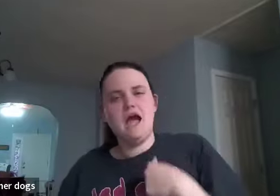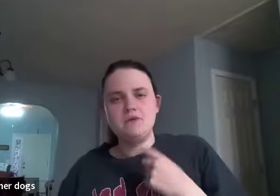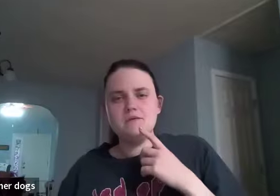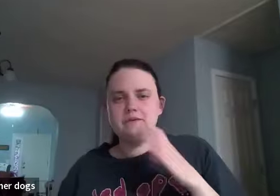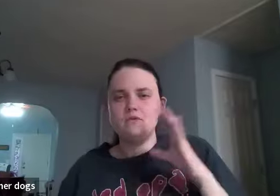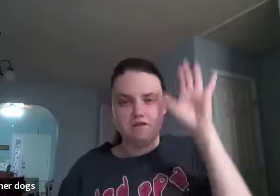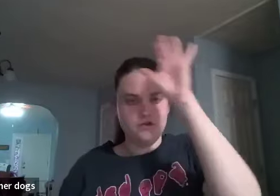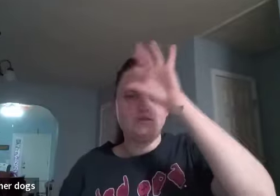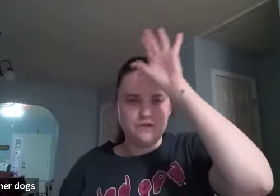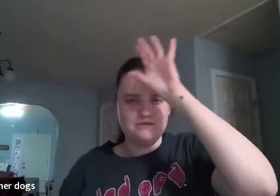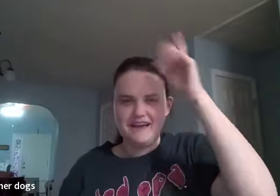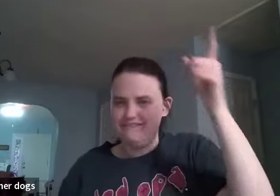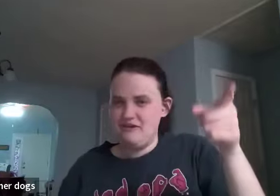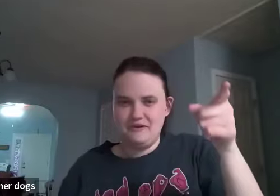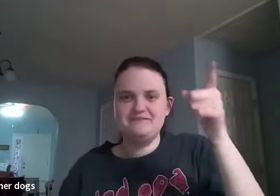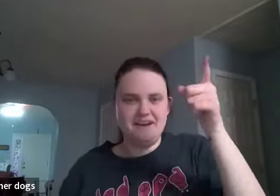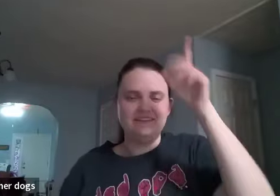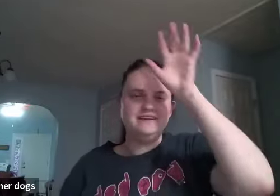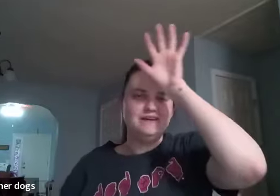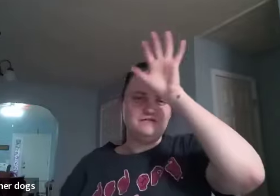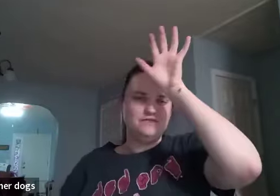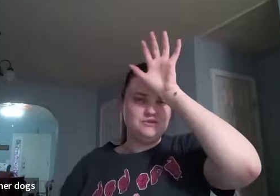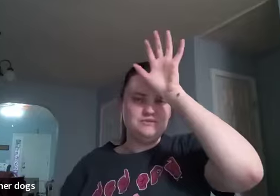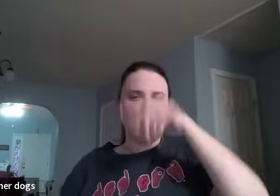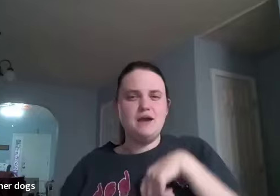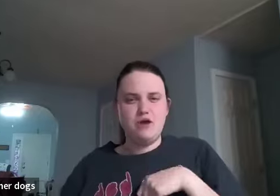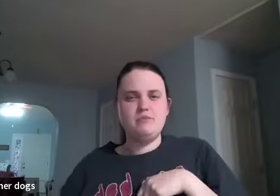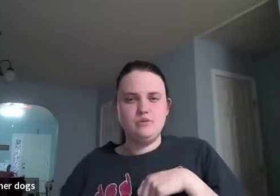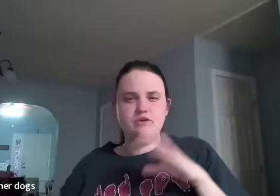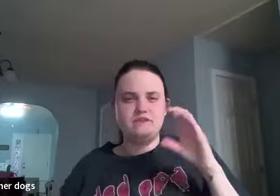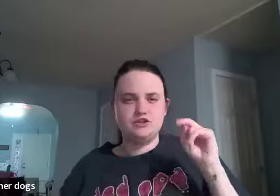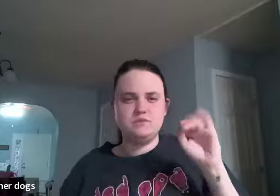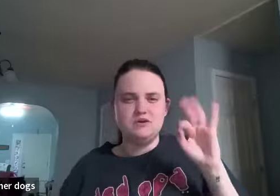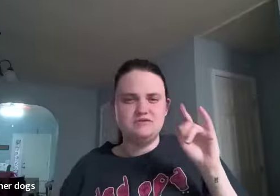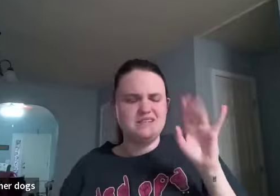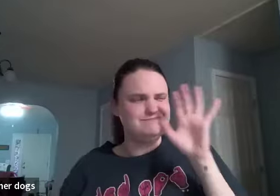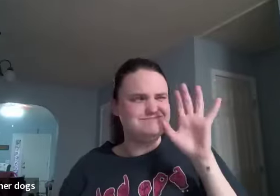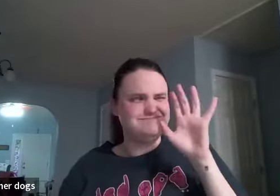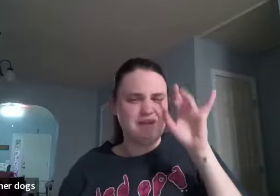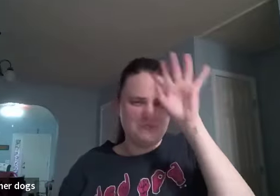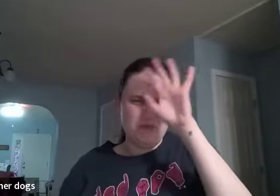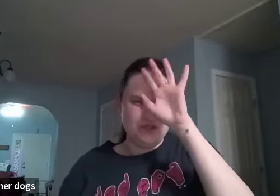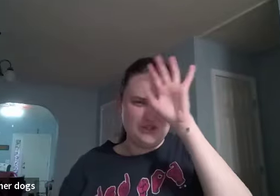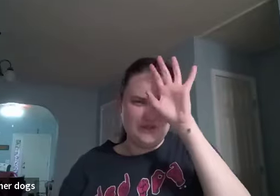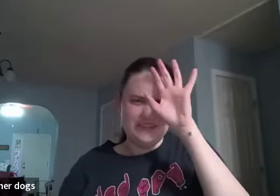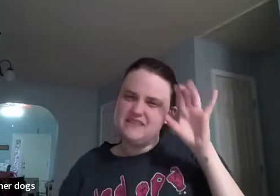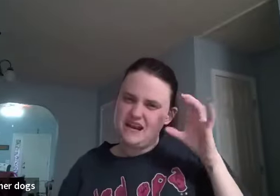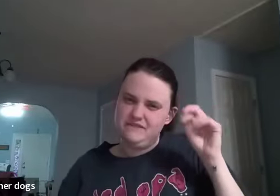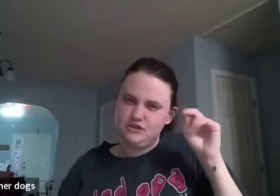I'd probably be more like for confused. I found one finally. Confused, I probably would finger spell confused. Like I maybe would do this and then I'd finger